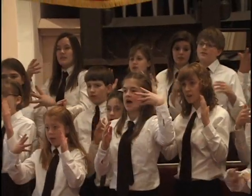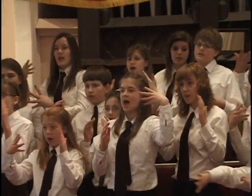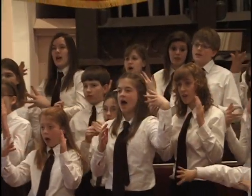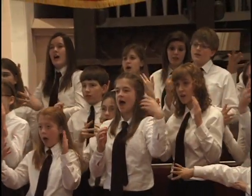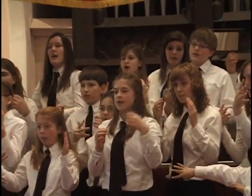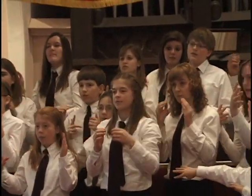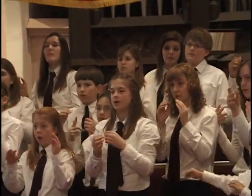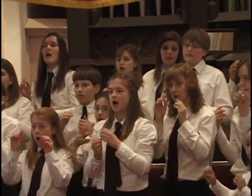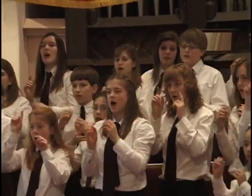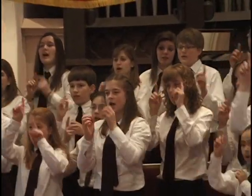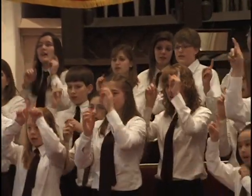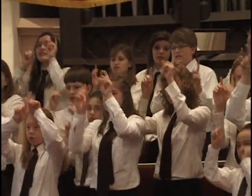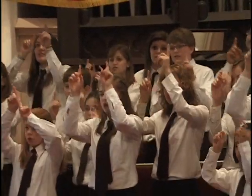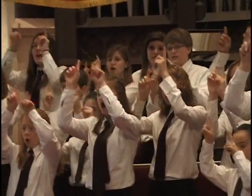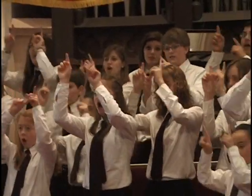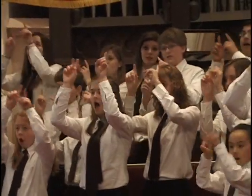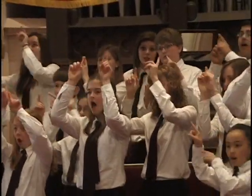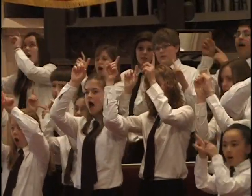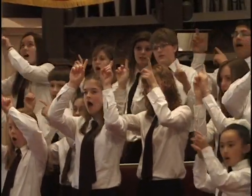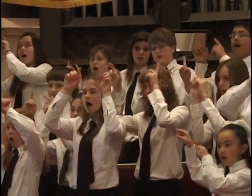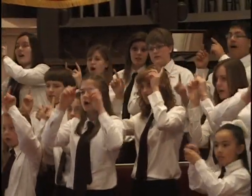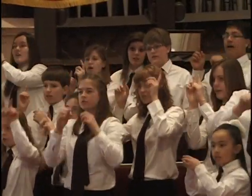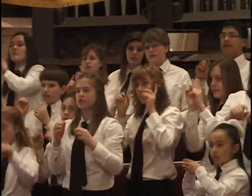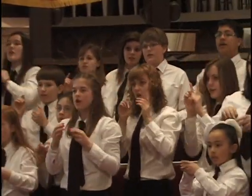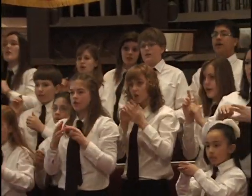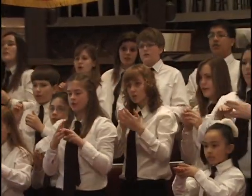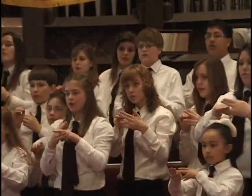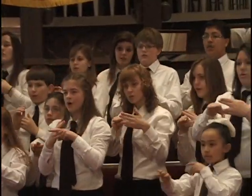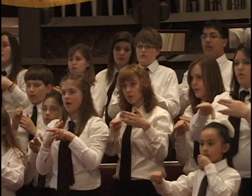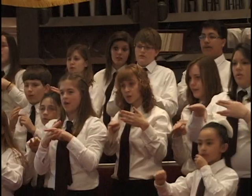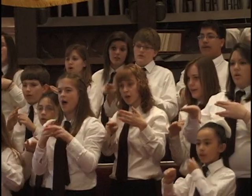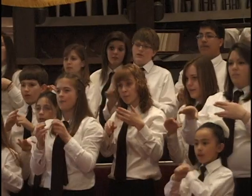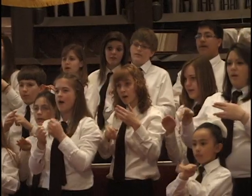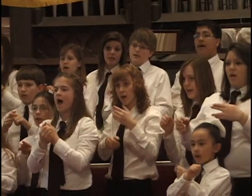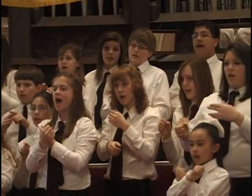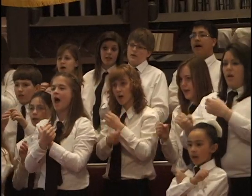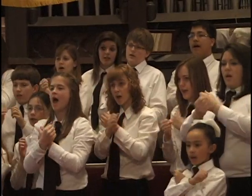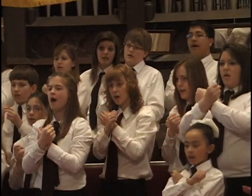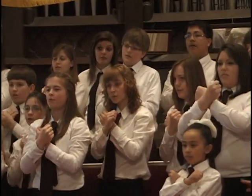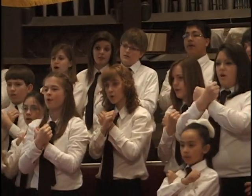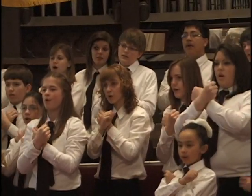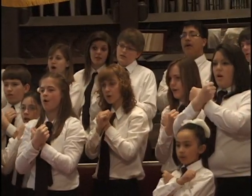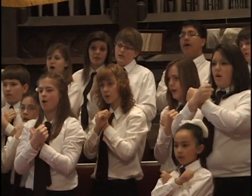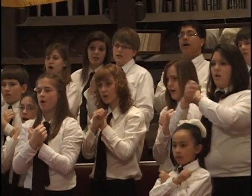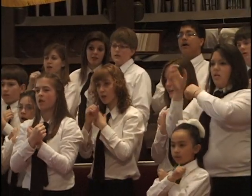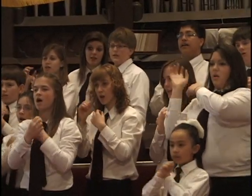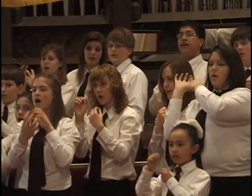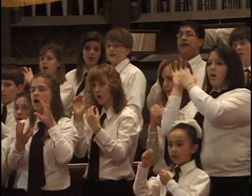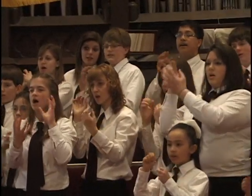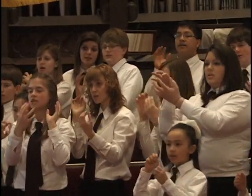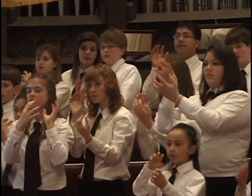and bright stars through the perilous